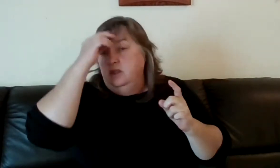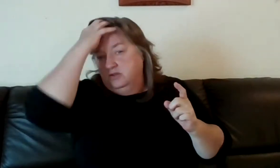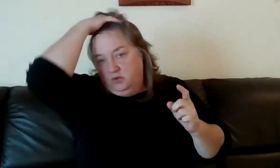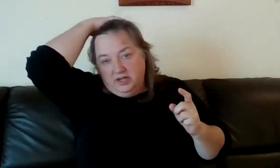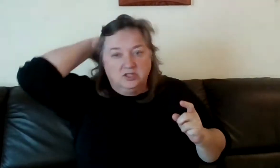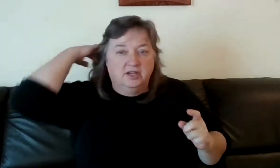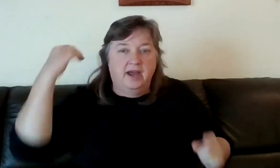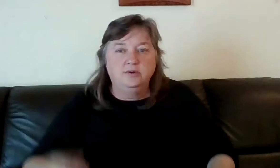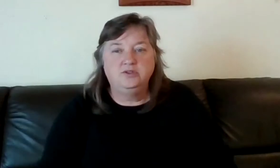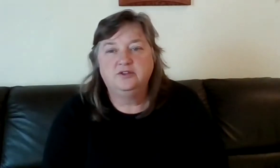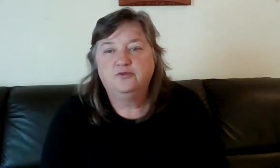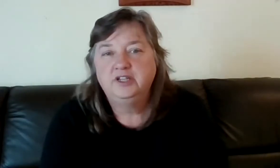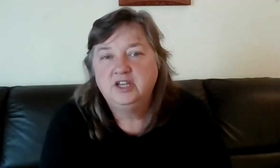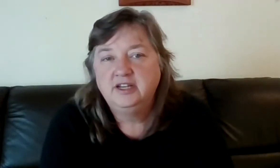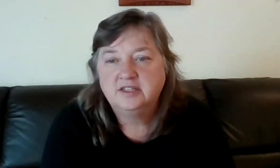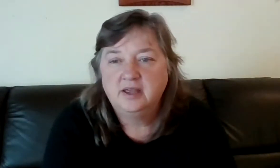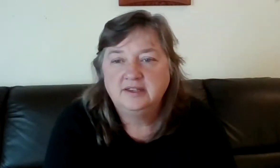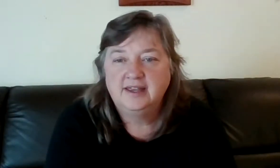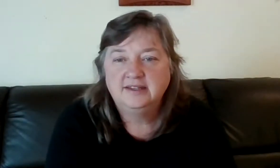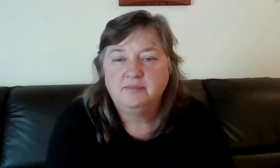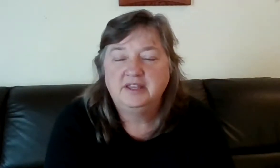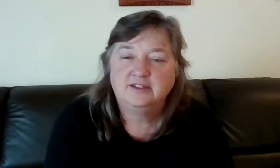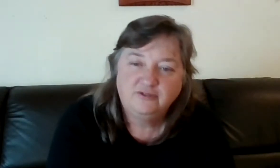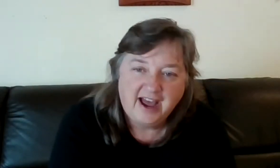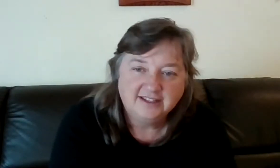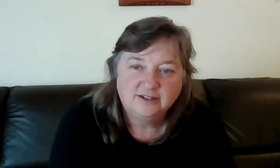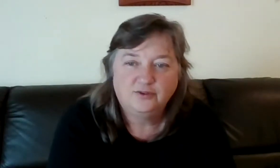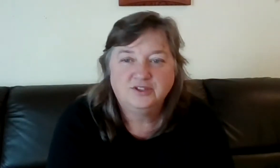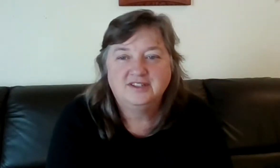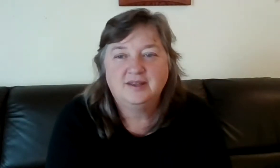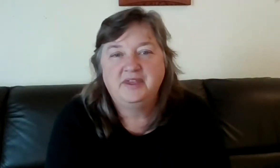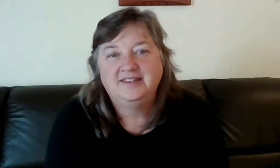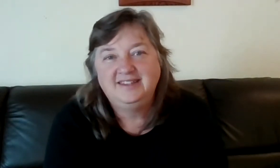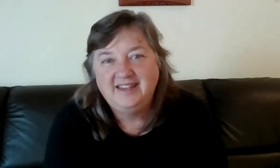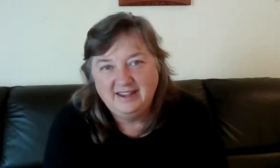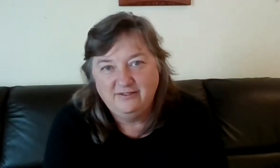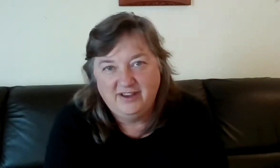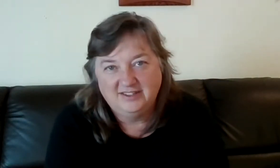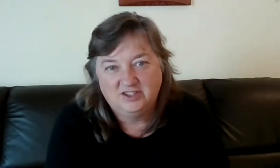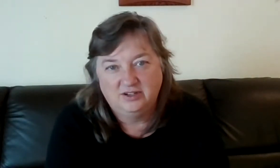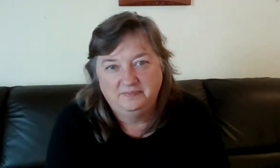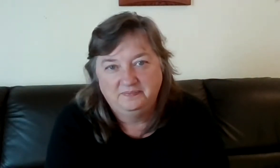There's a question. How would you differentiate saying something is fast versus something is getting faster?